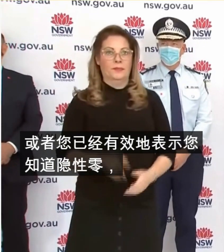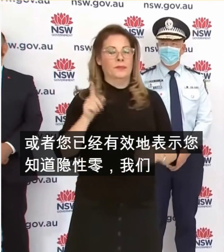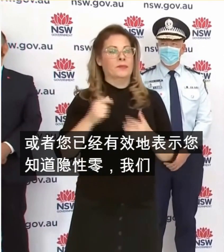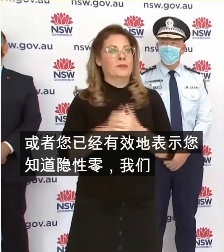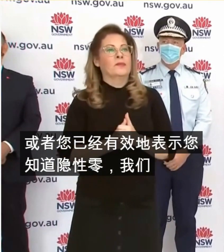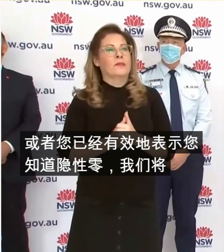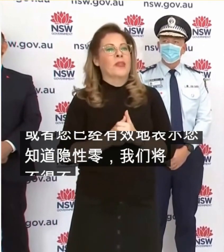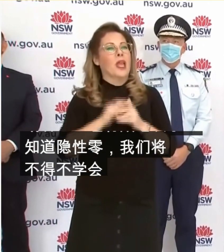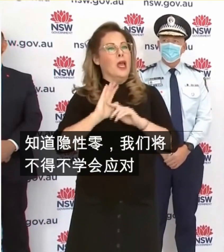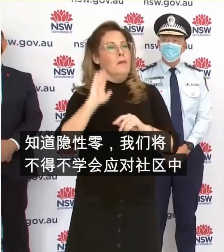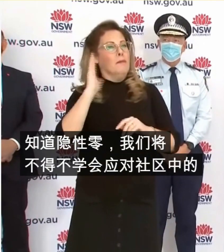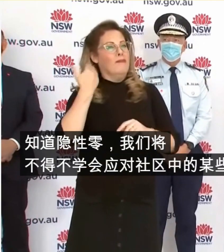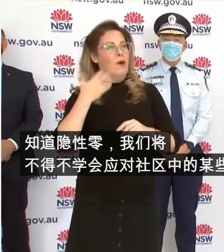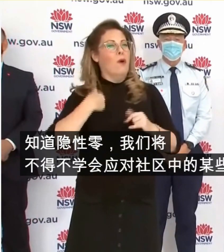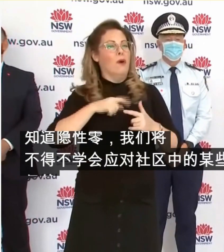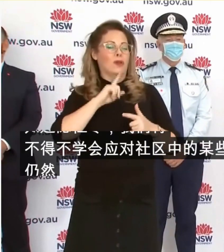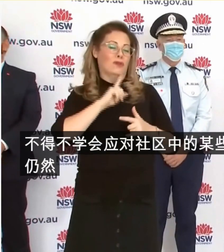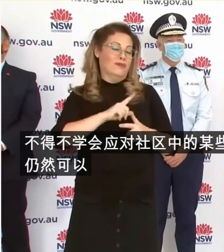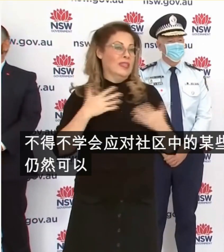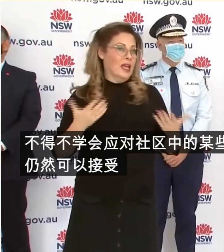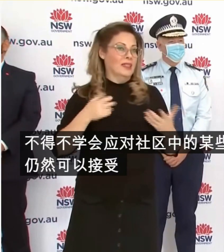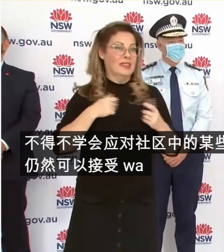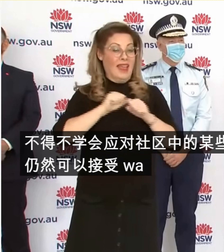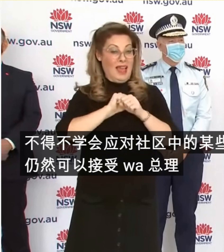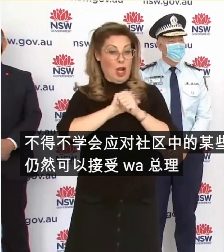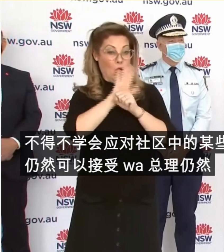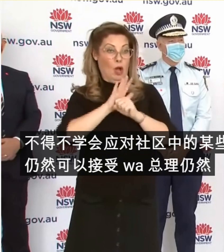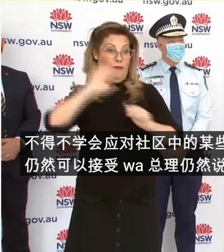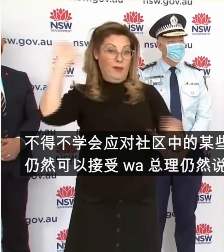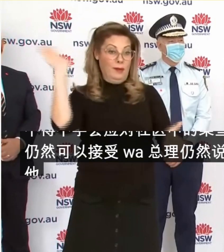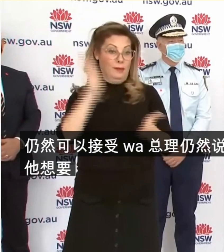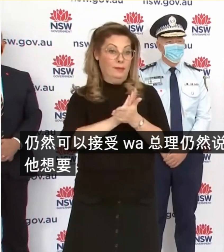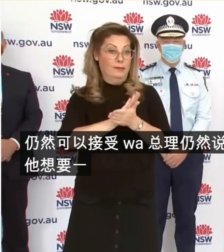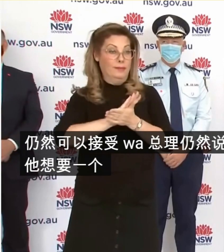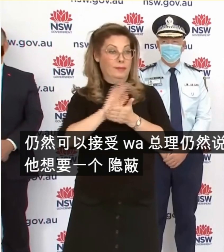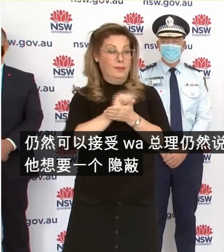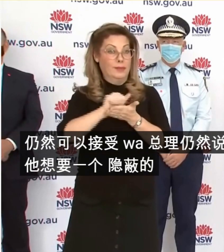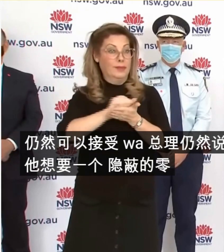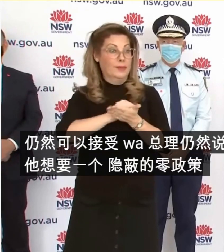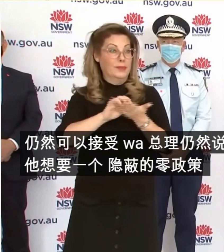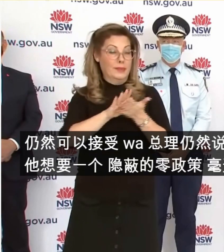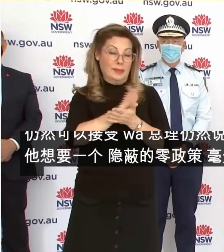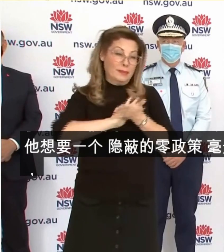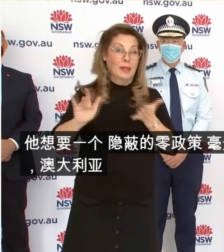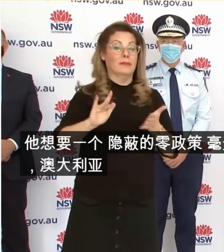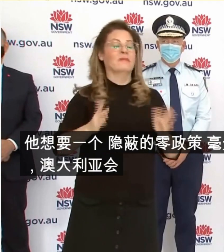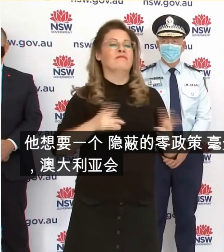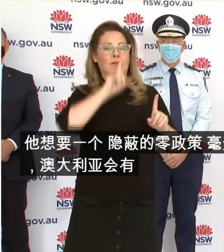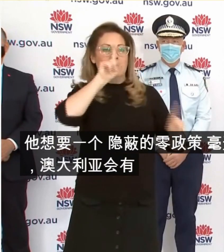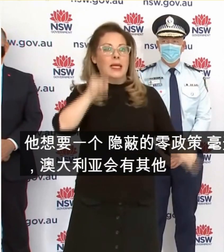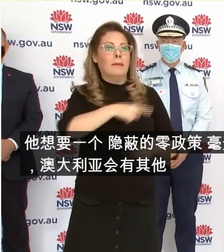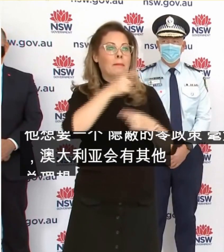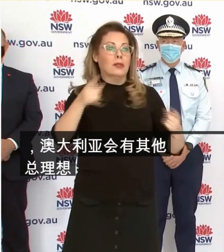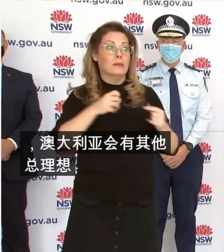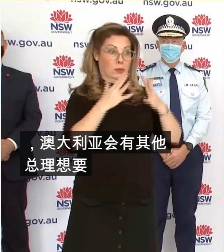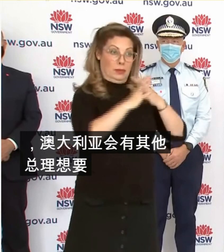zero is, we're going to have to learn to live with some cases in the community. The WA Premier is still saying he wants a COVID zero policy. No doubt there will